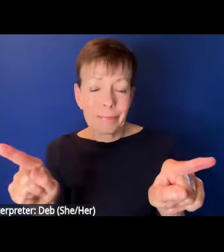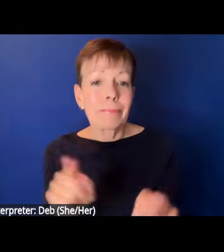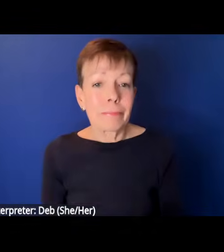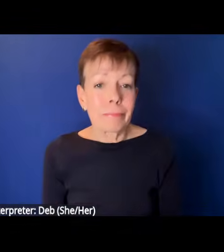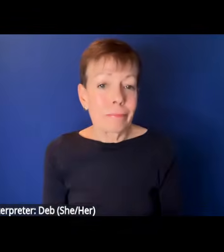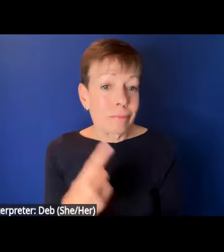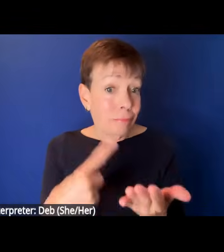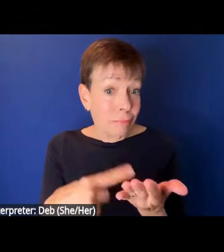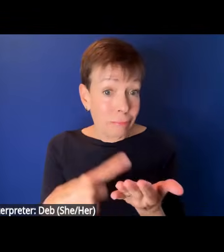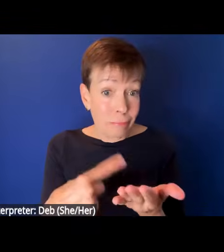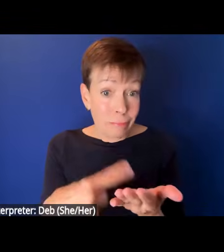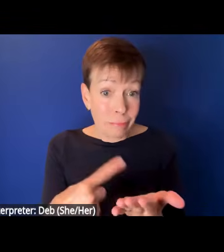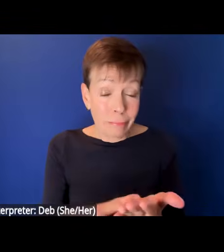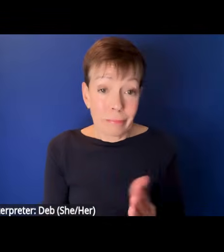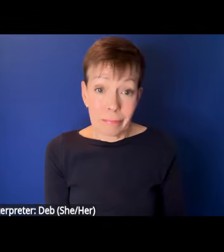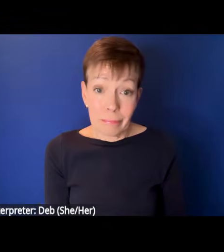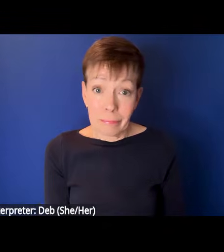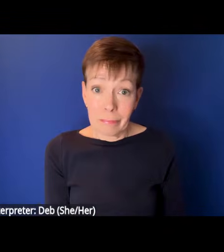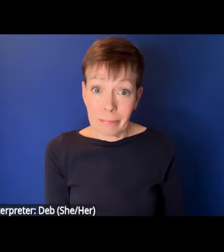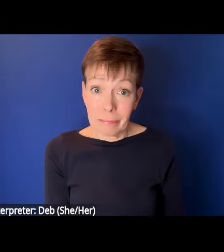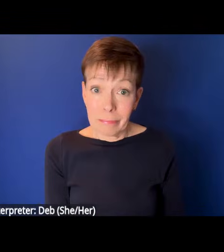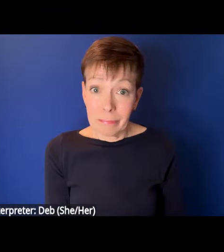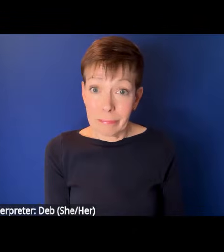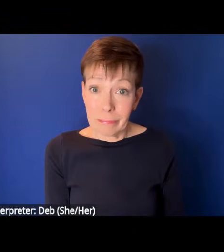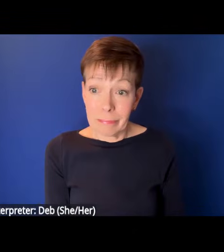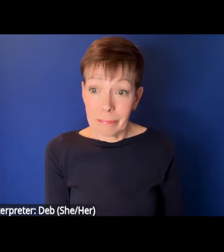Any discussion?